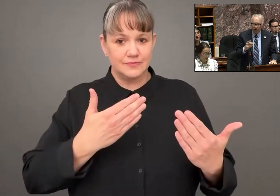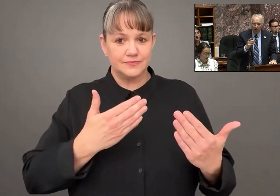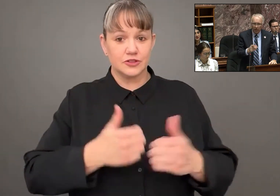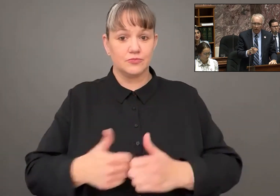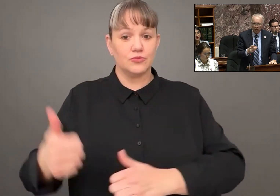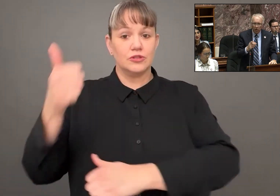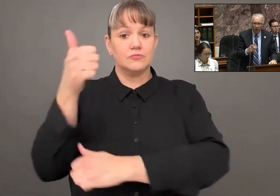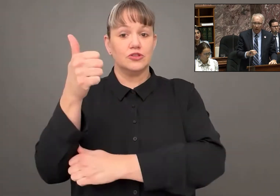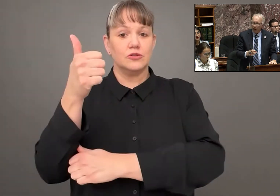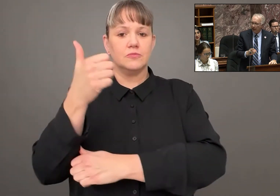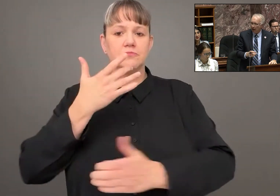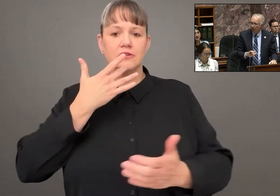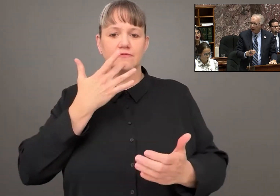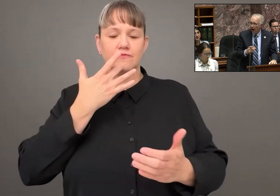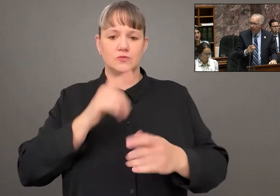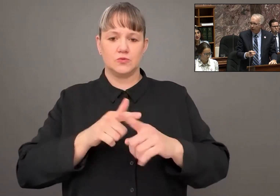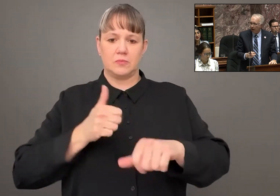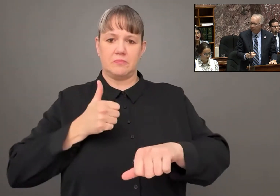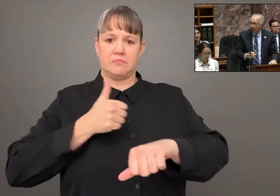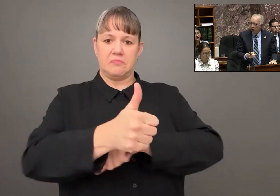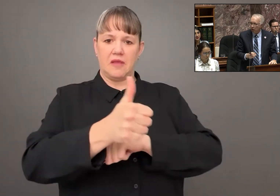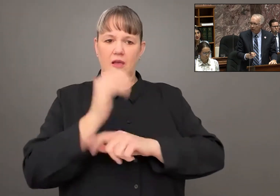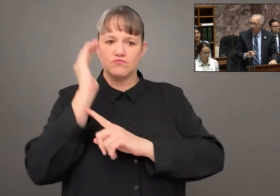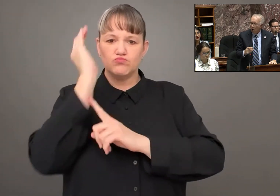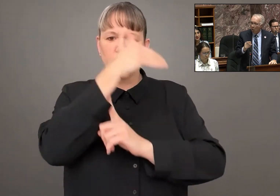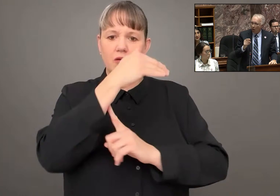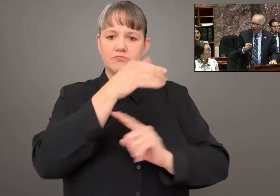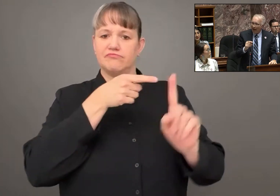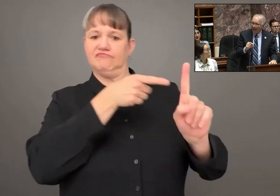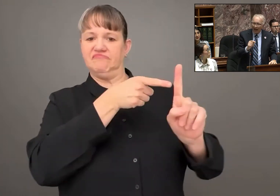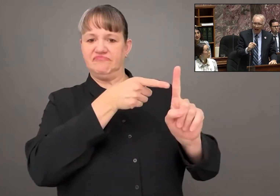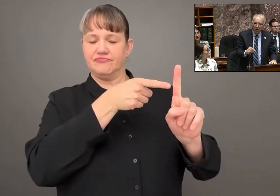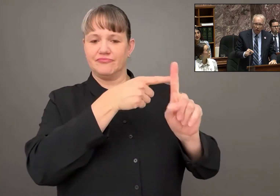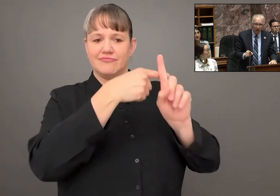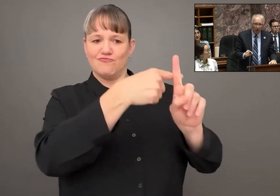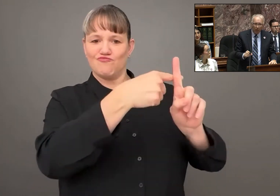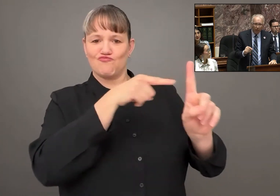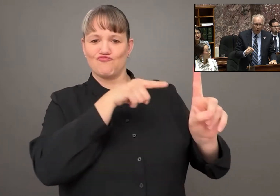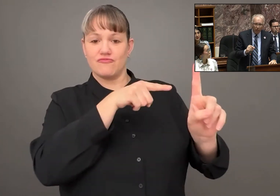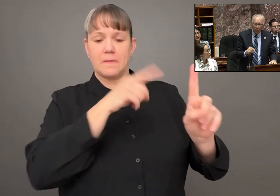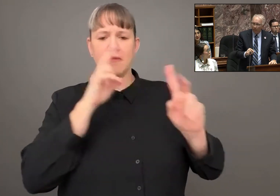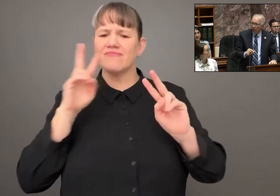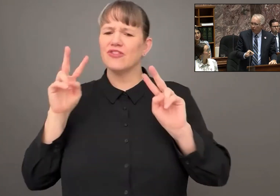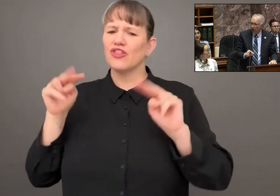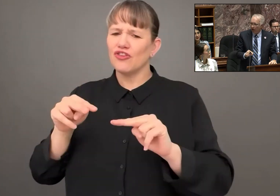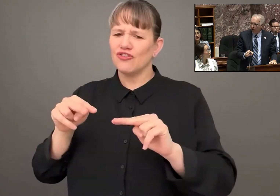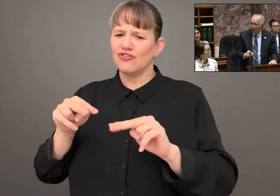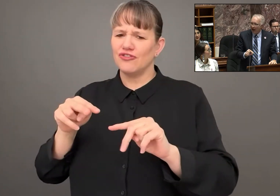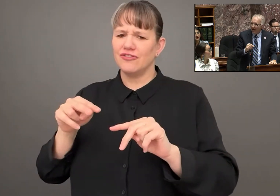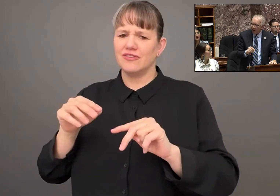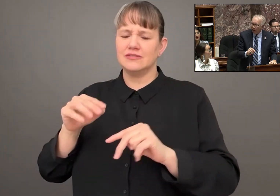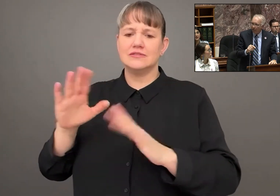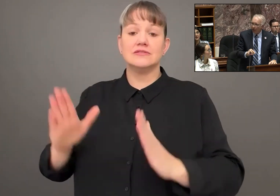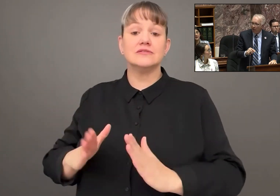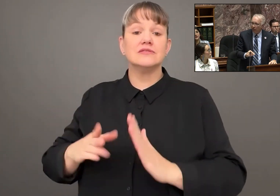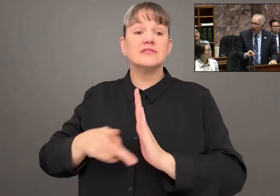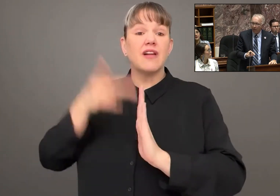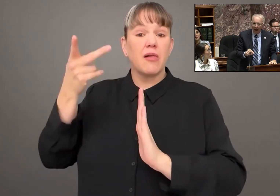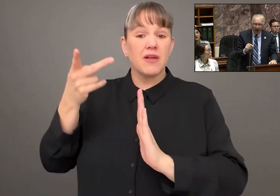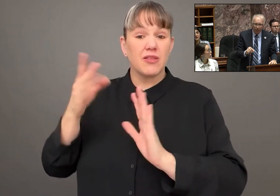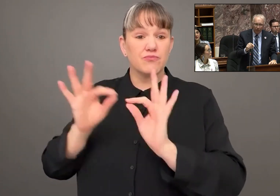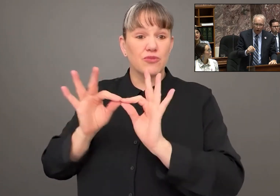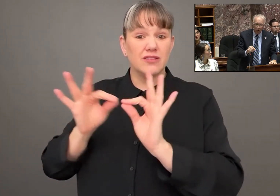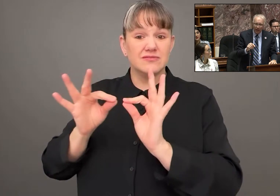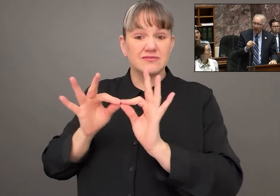reality is these additional doubling of the duties were planned last year before Trump was in office, and nothing from this